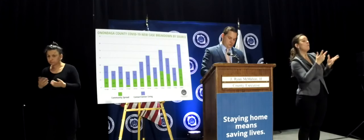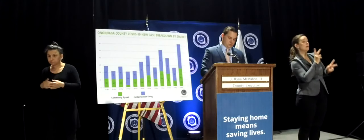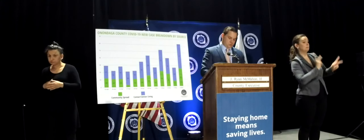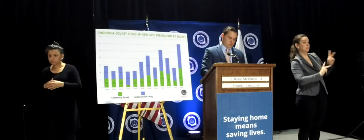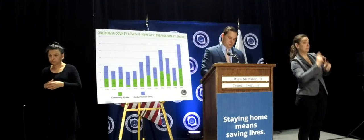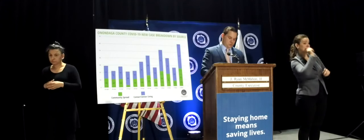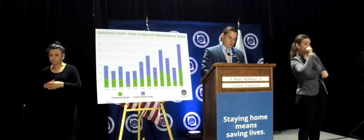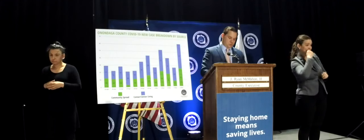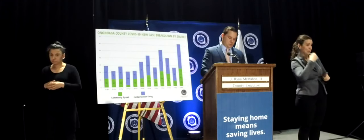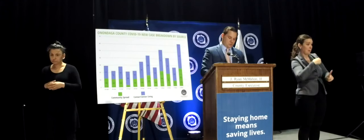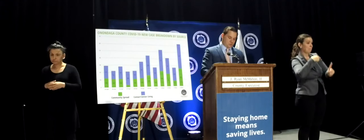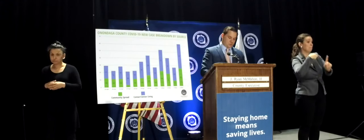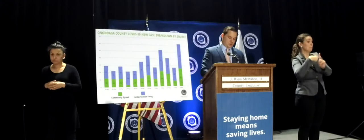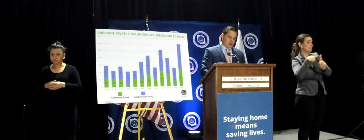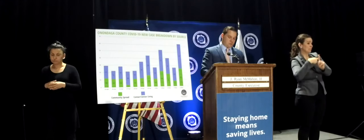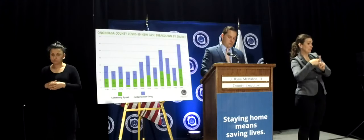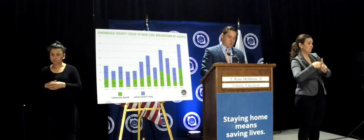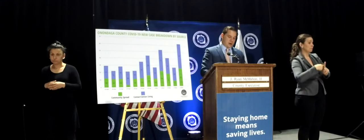asymptomatic?